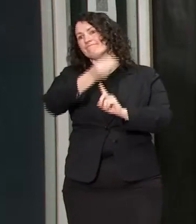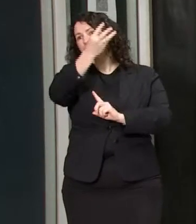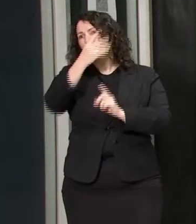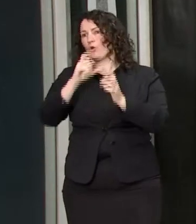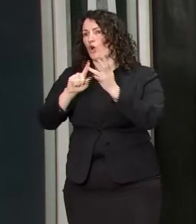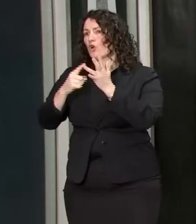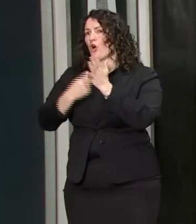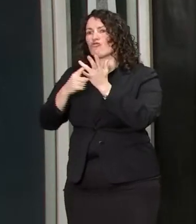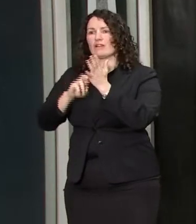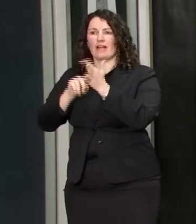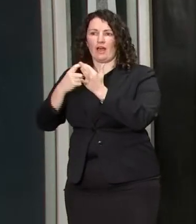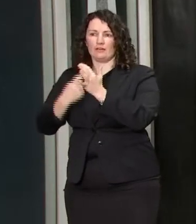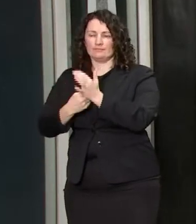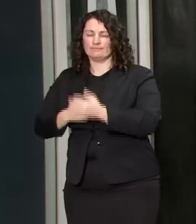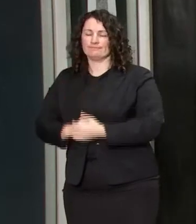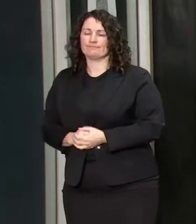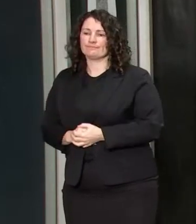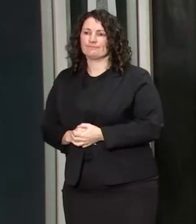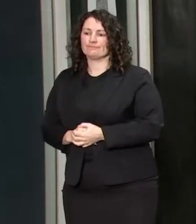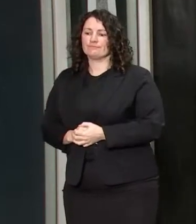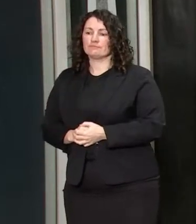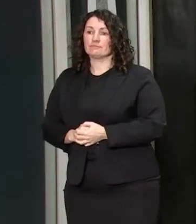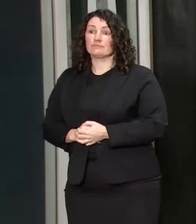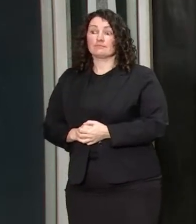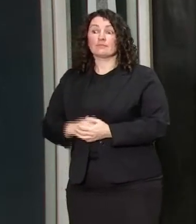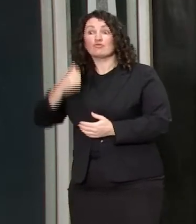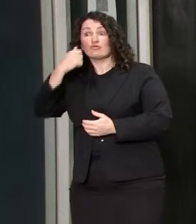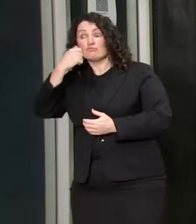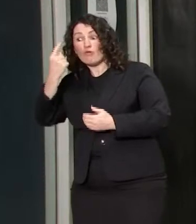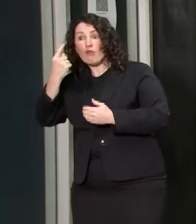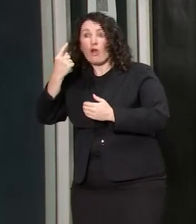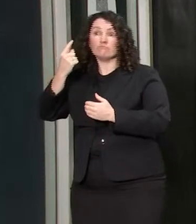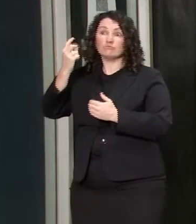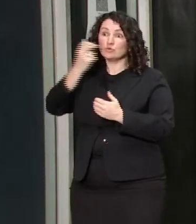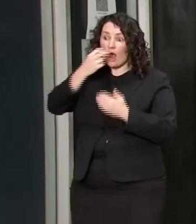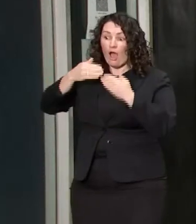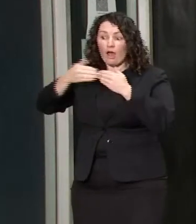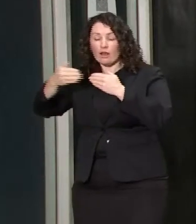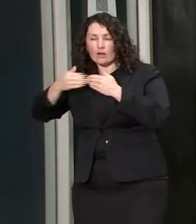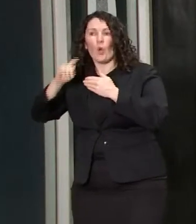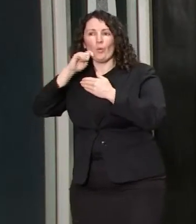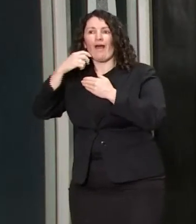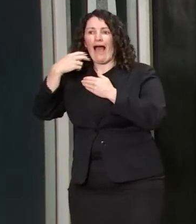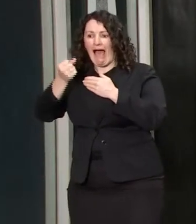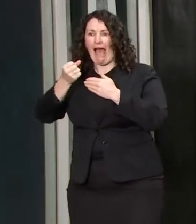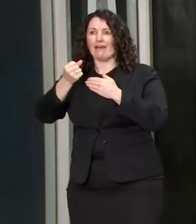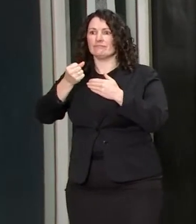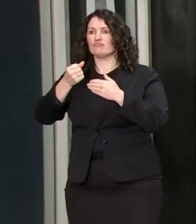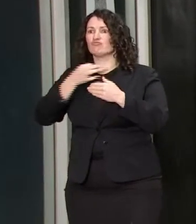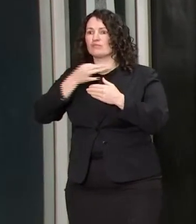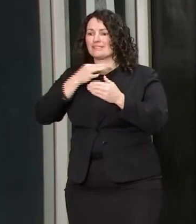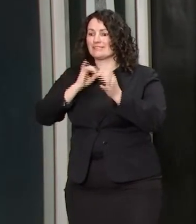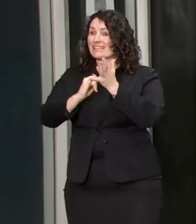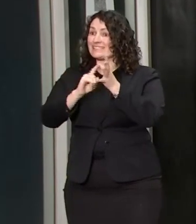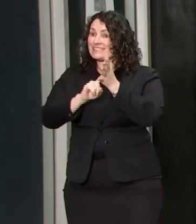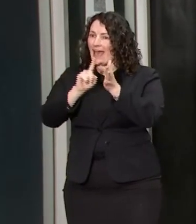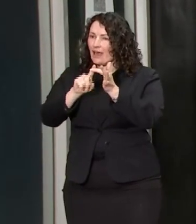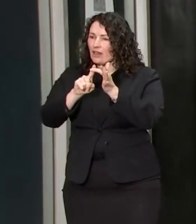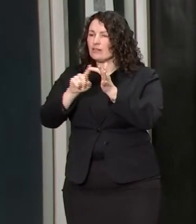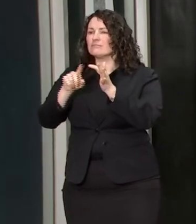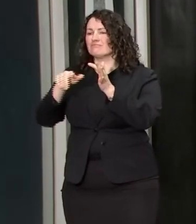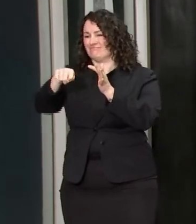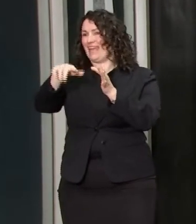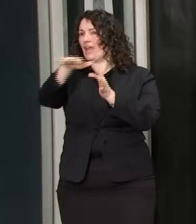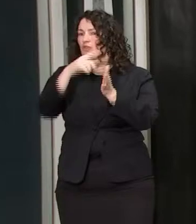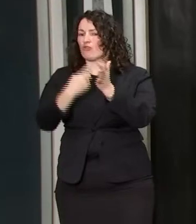next 24 hours in terms of the flooding is some riverine threats on the Thompson River at Sale, with 30 properties that have